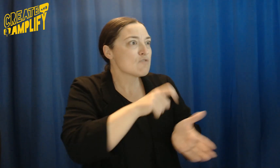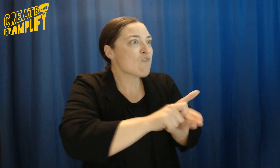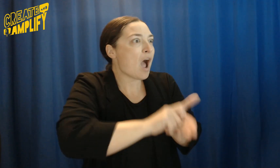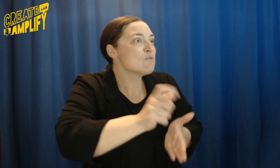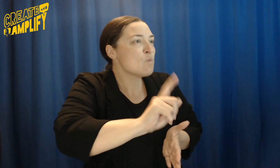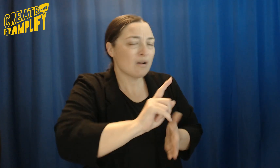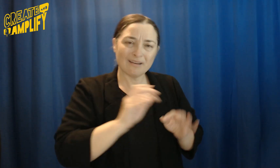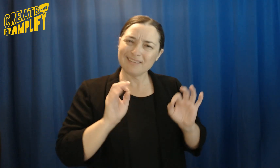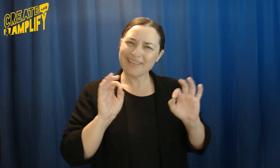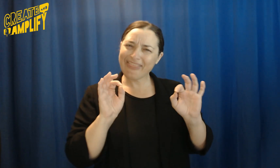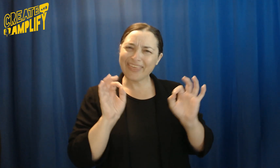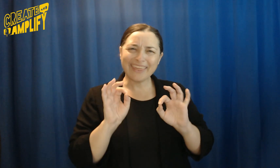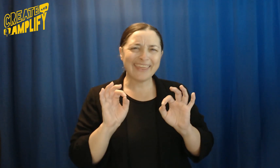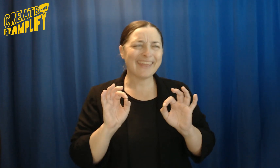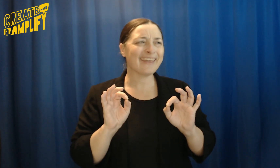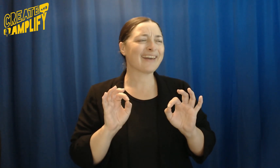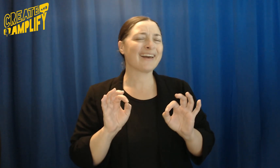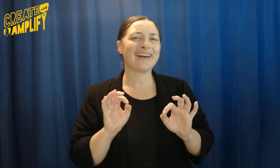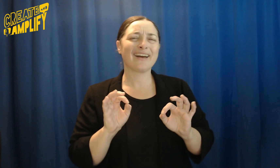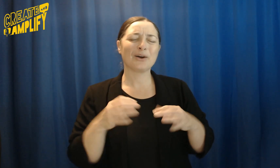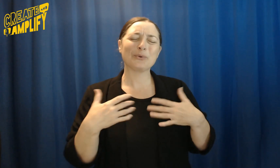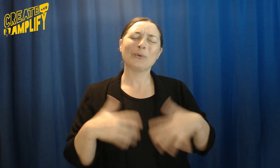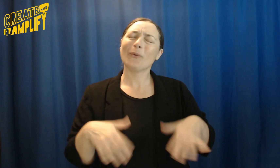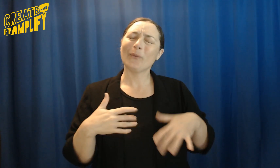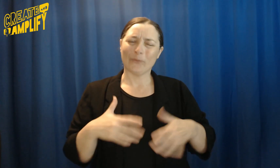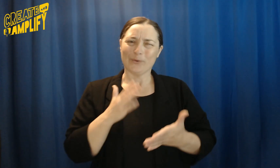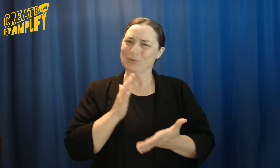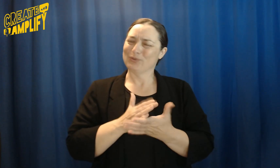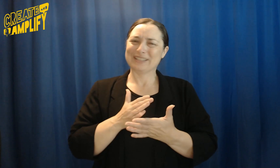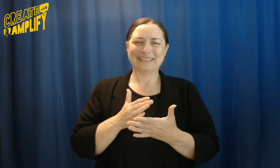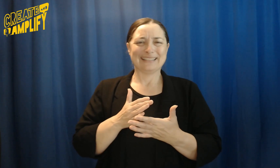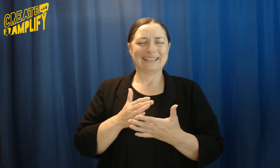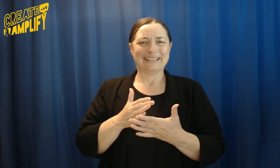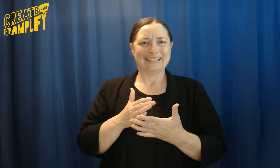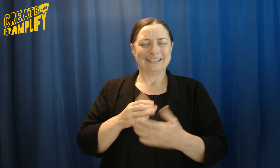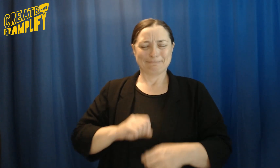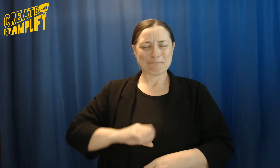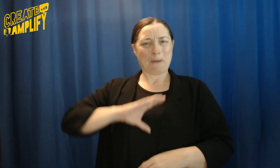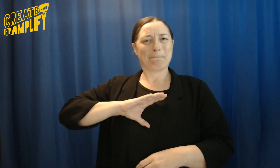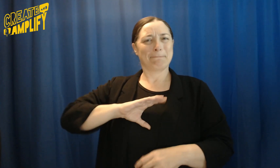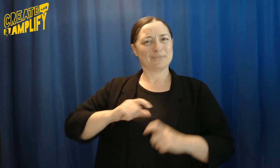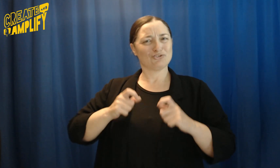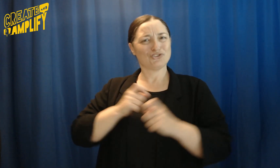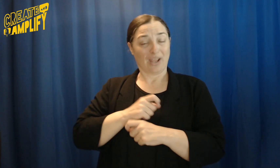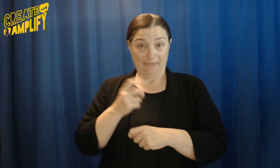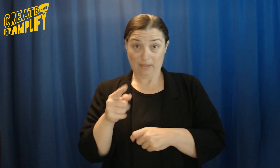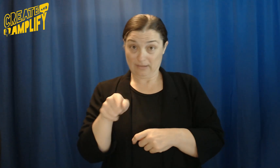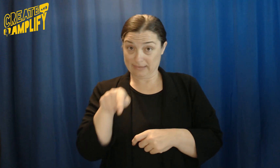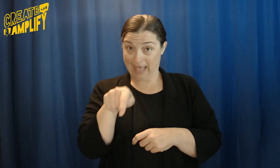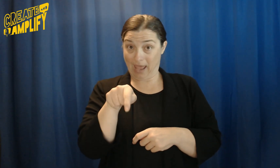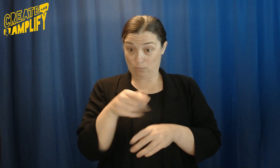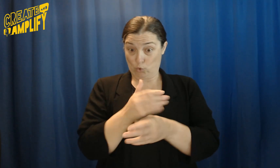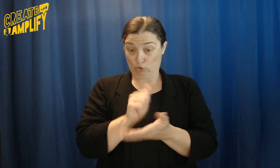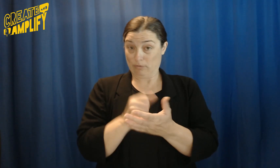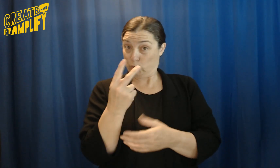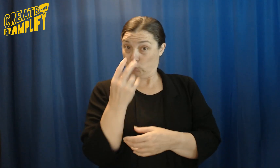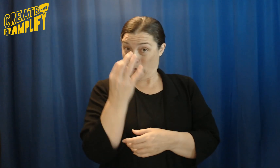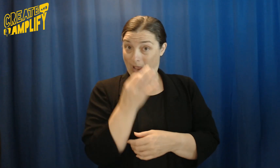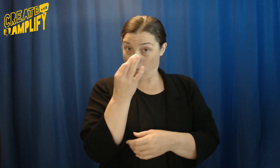it was very transformative. And by the end of that, it was a 2-hour session. I was like, I think there's something here.